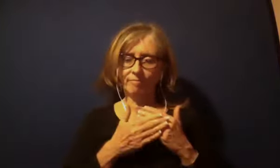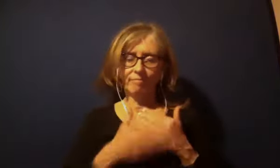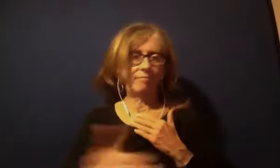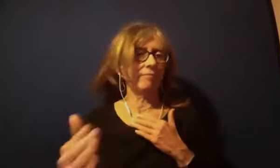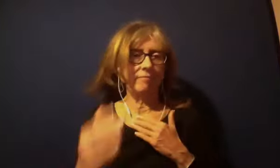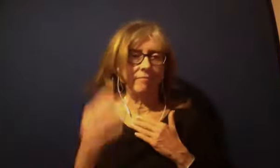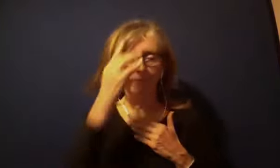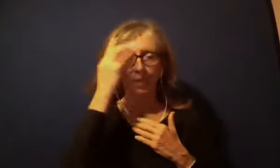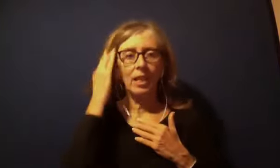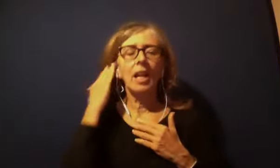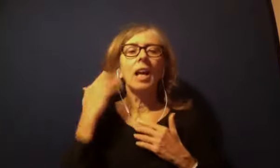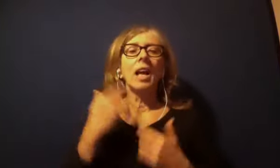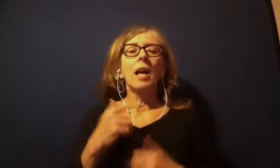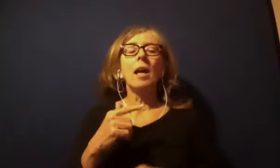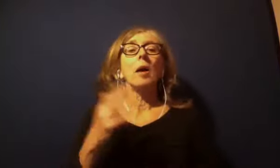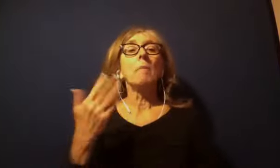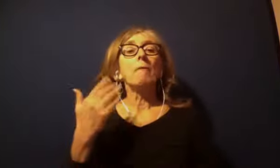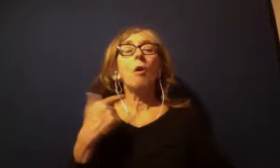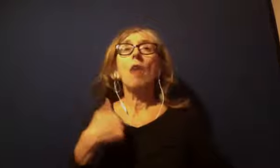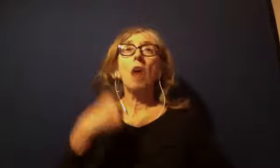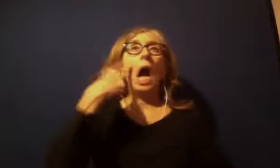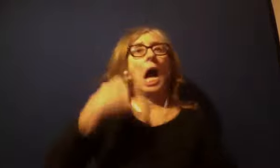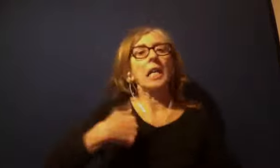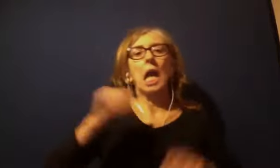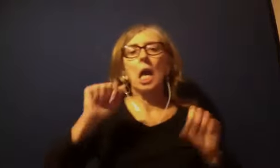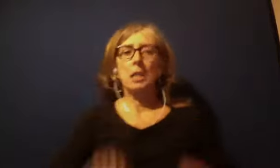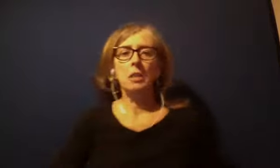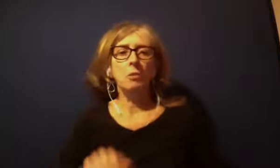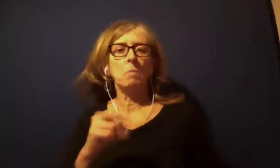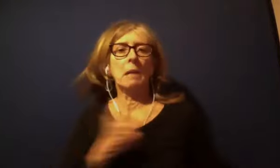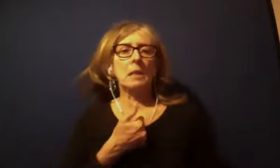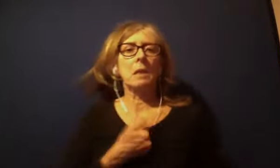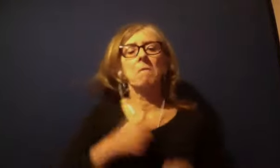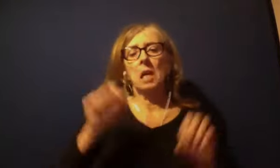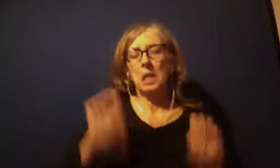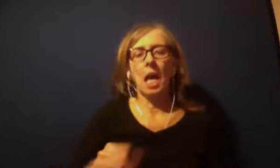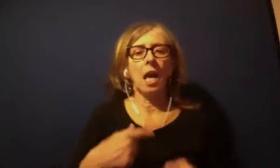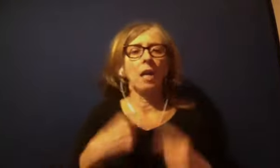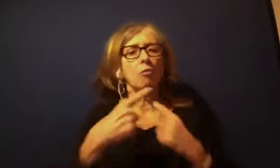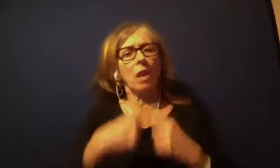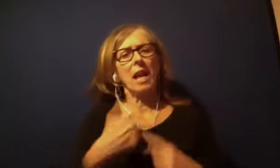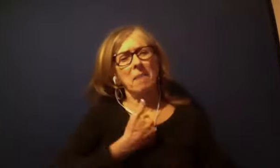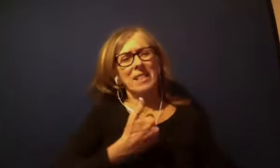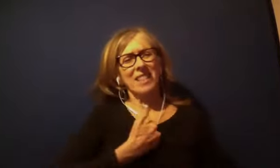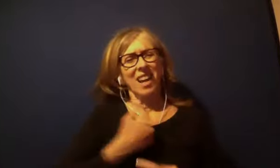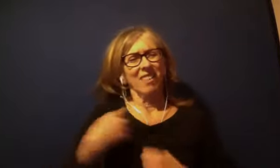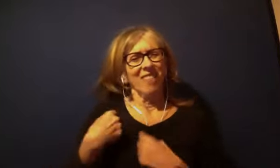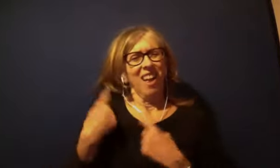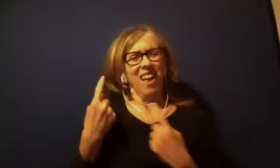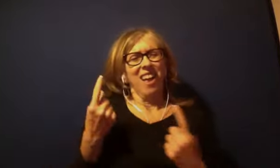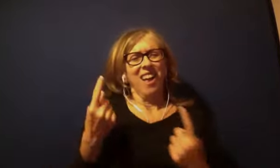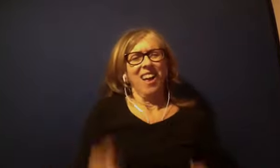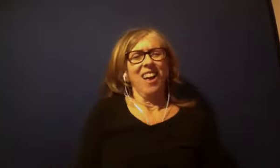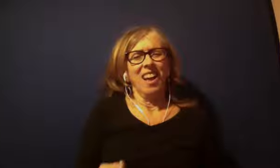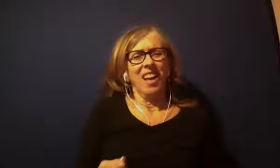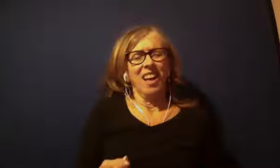stop relying on myself. That was my first taste of that. I'd relied on myself to such a point that I'd closed my